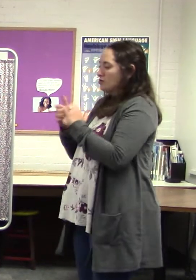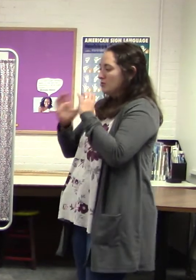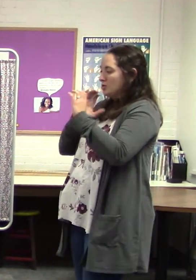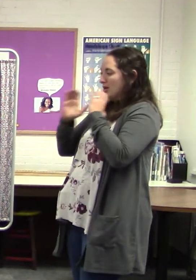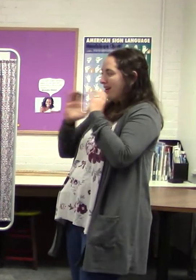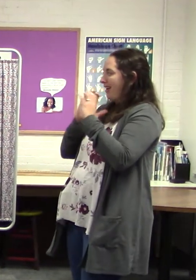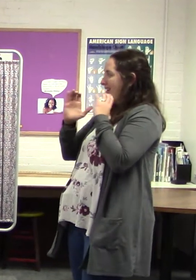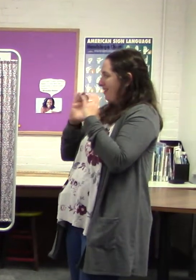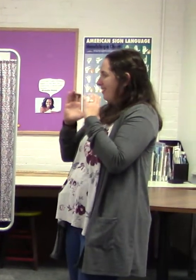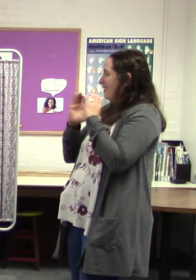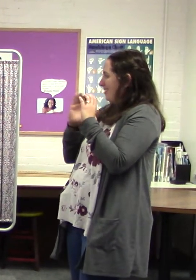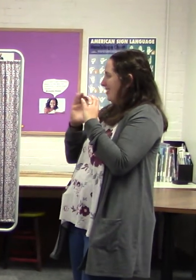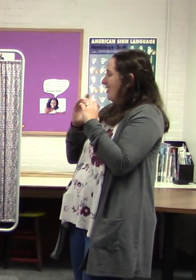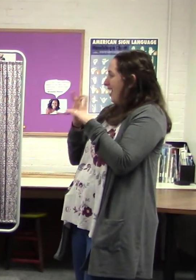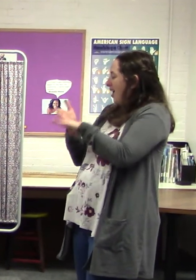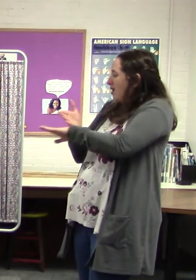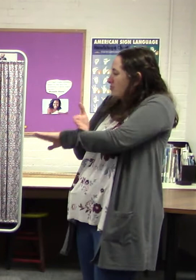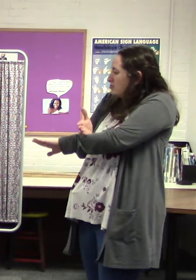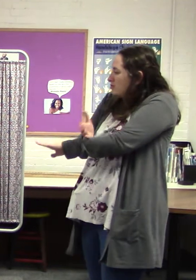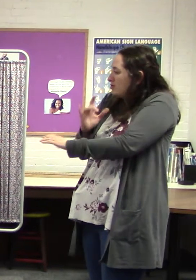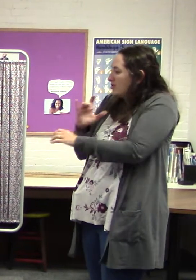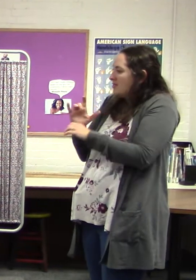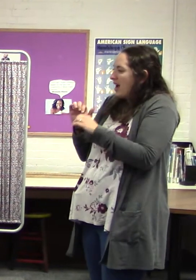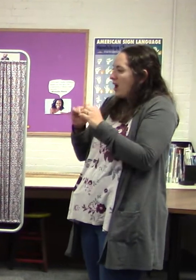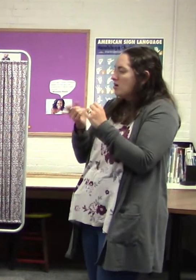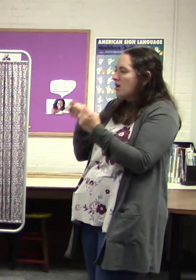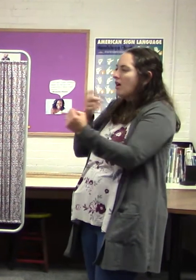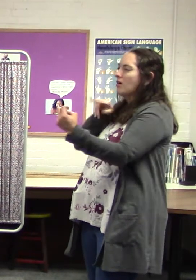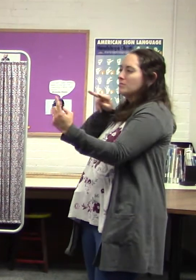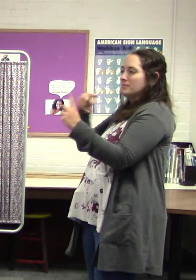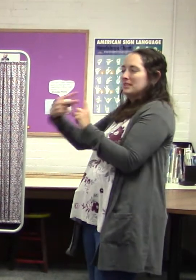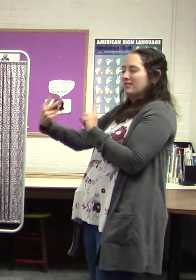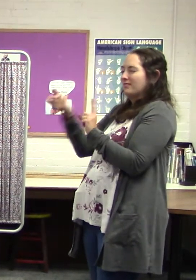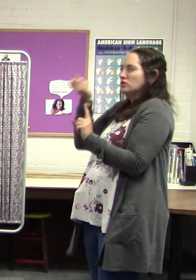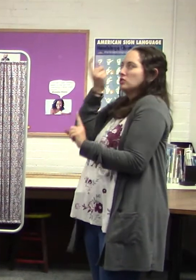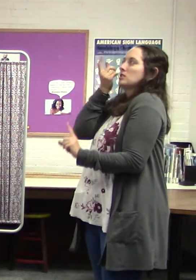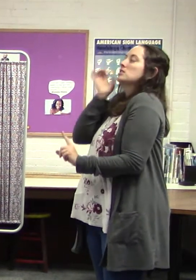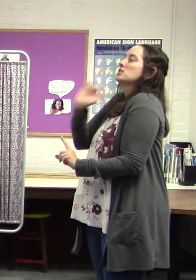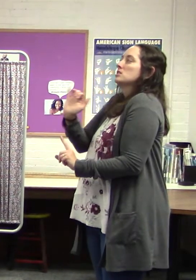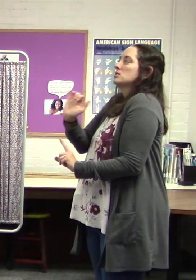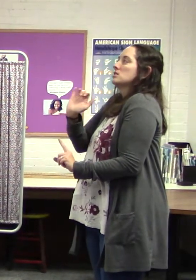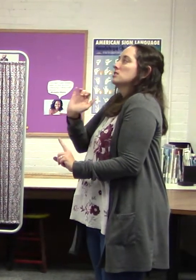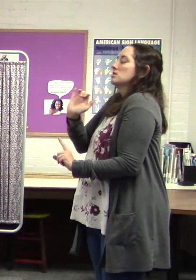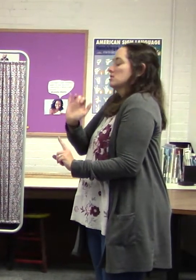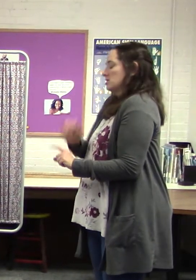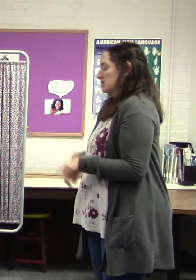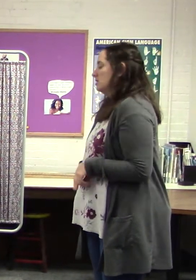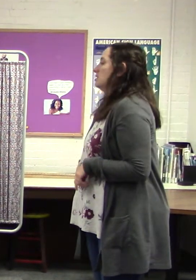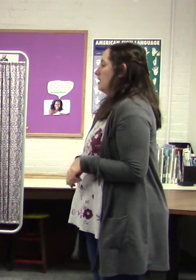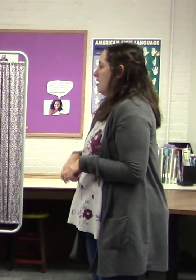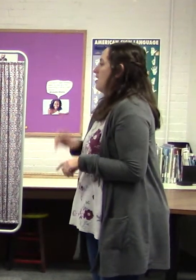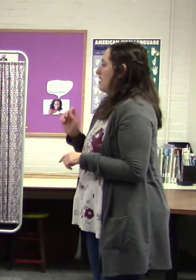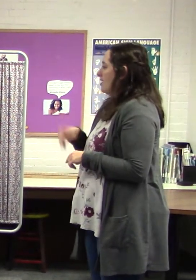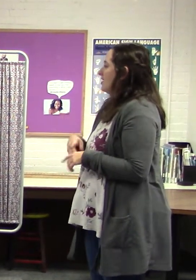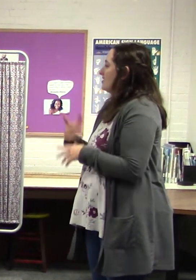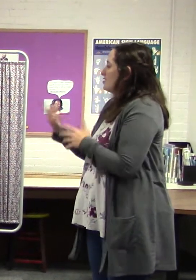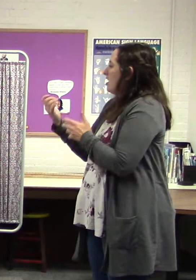were starting to like understand how to communicate a little bit better, and we're able to see perspectives from different